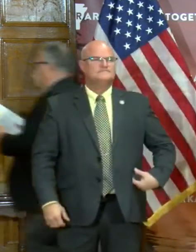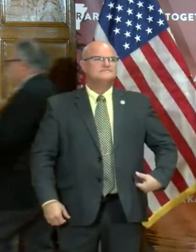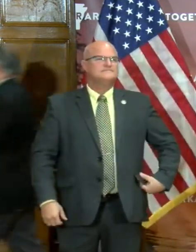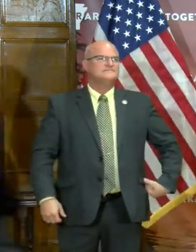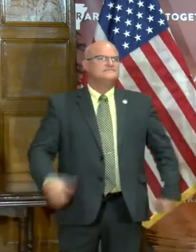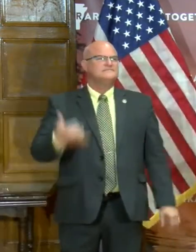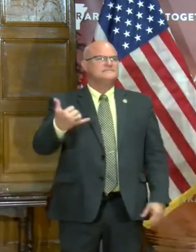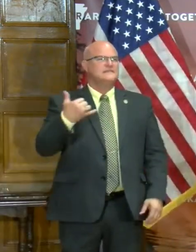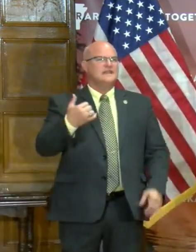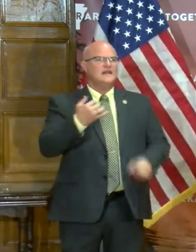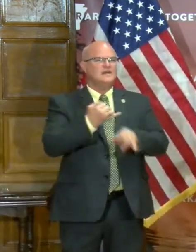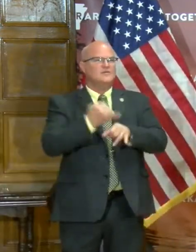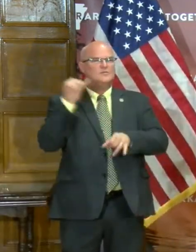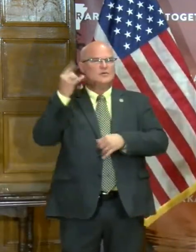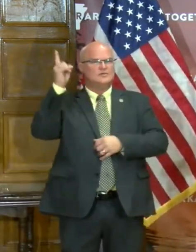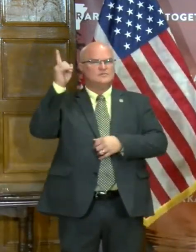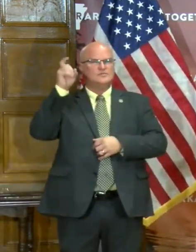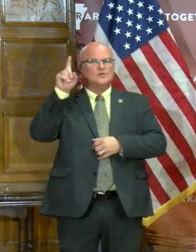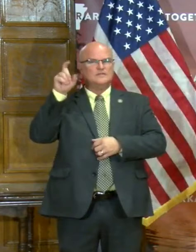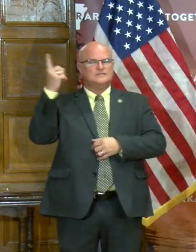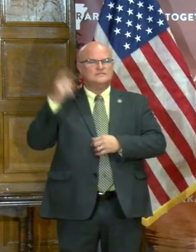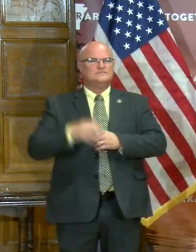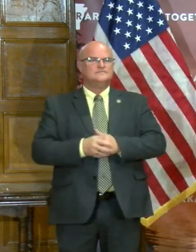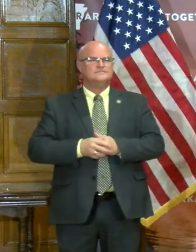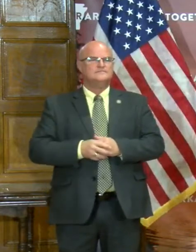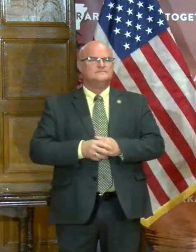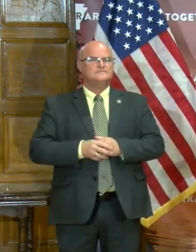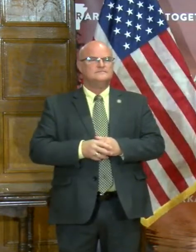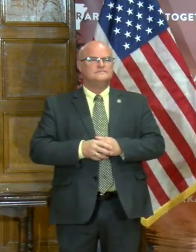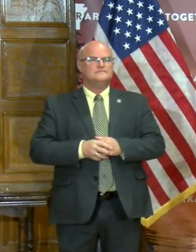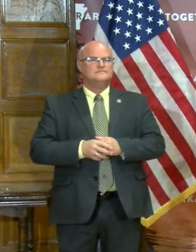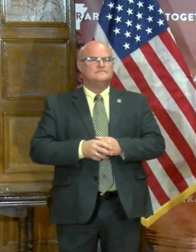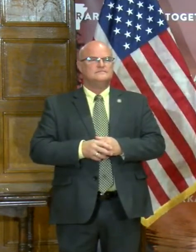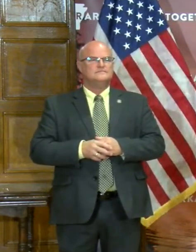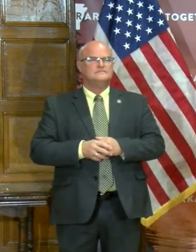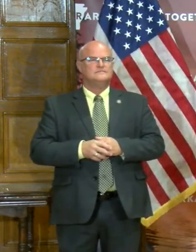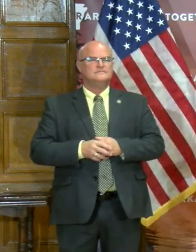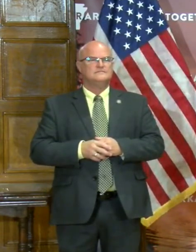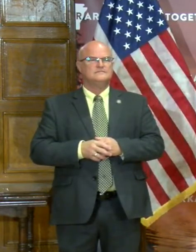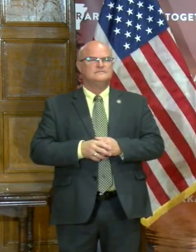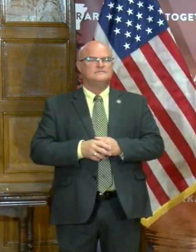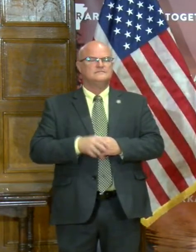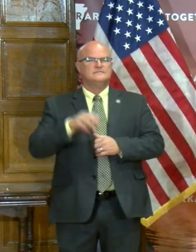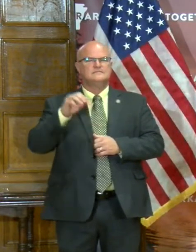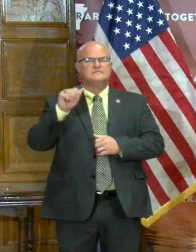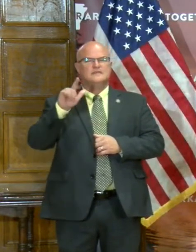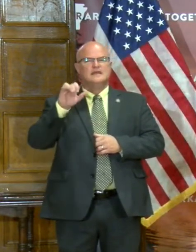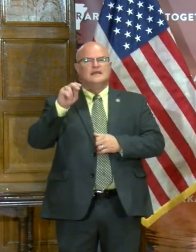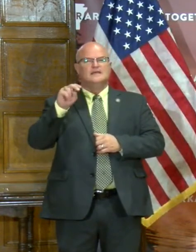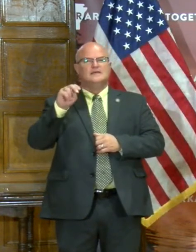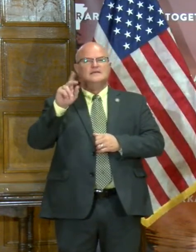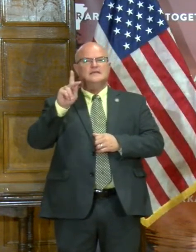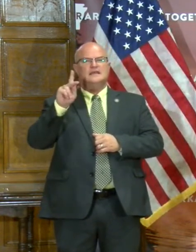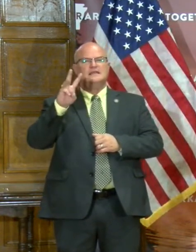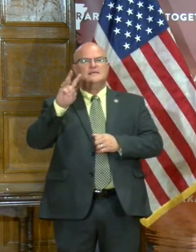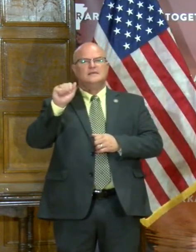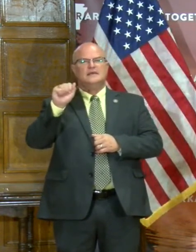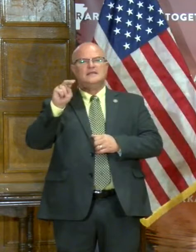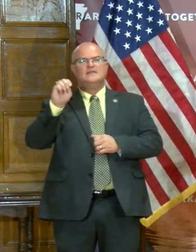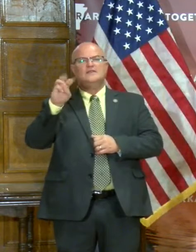Let's go remotely. Is there a question? Hey, Governor. This is Chelsea Helms with KNWA News in